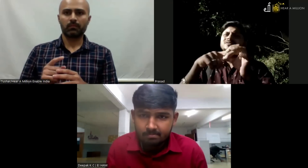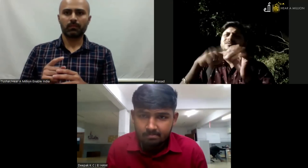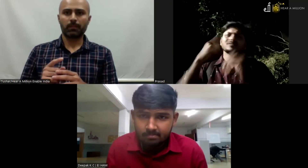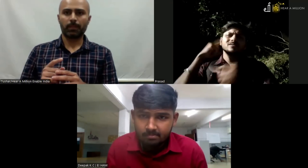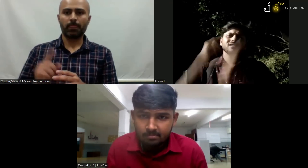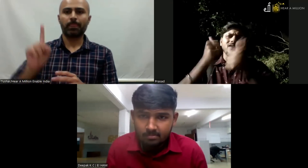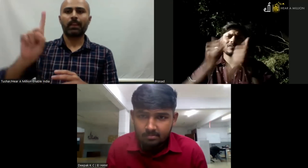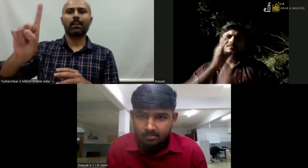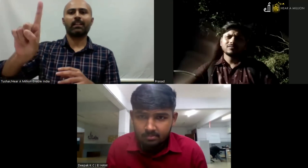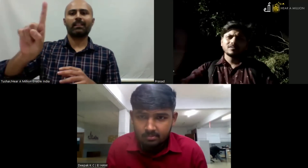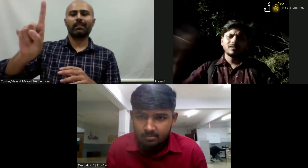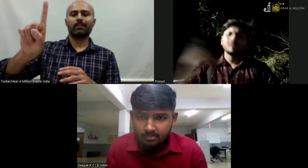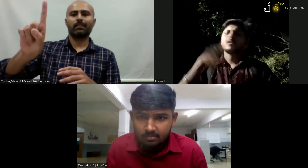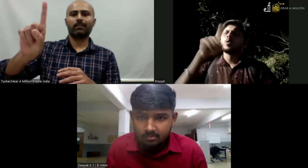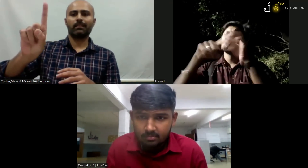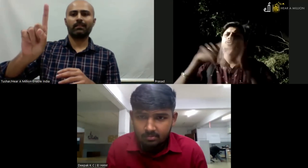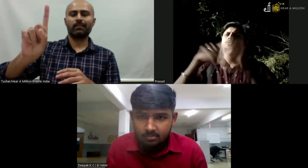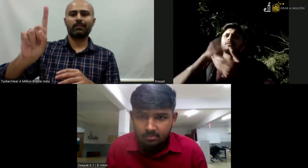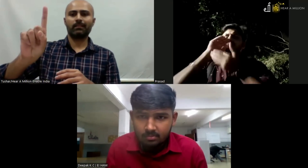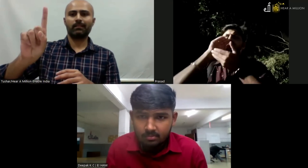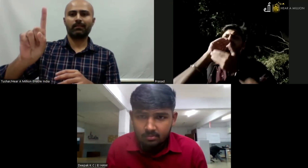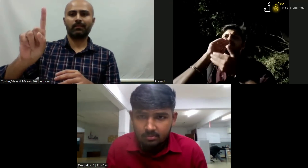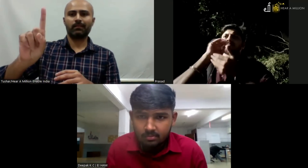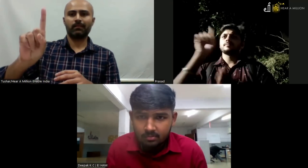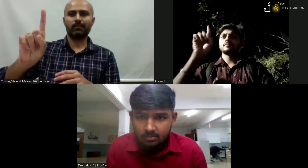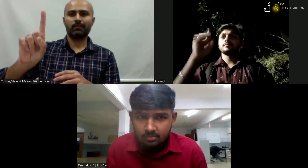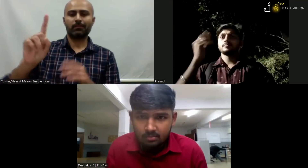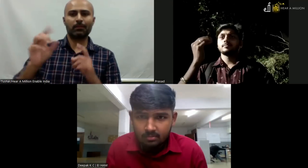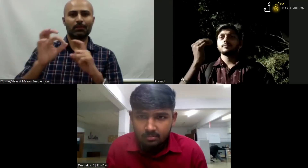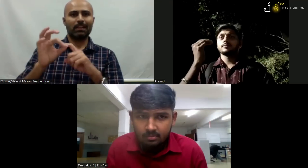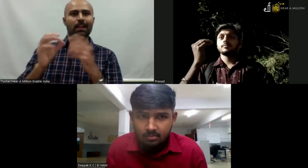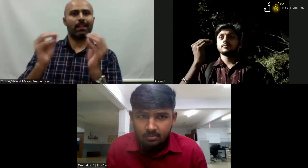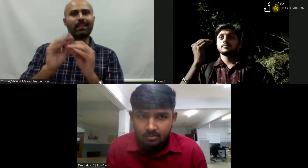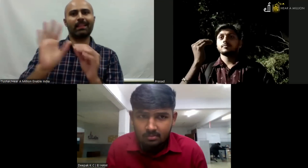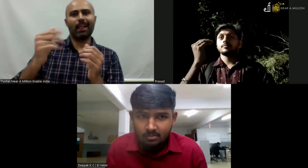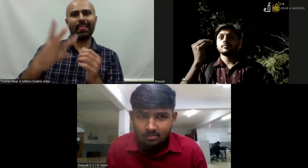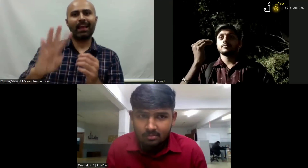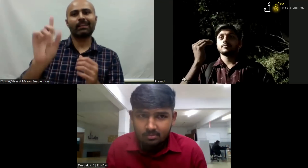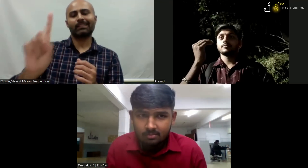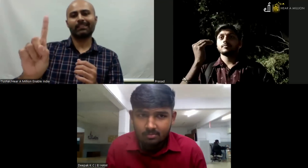Why not, amend the MVA?